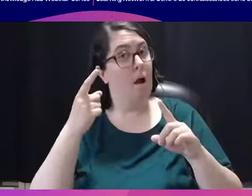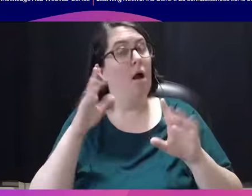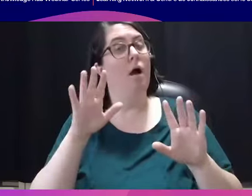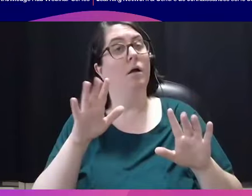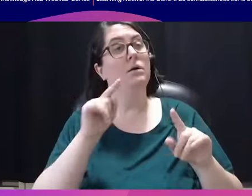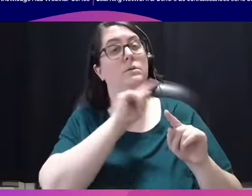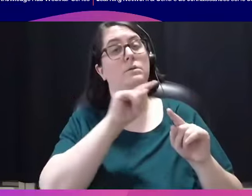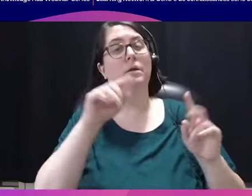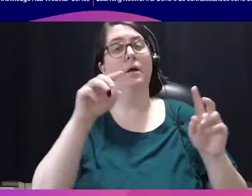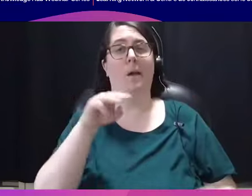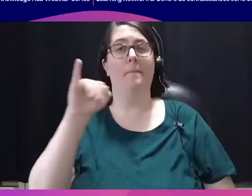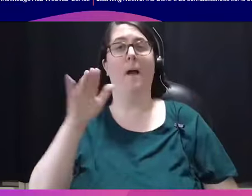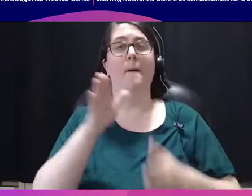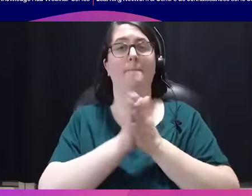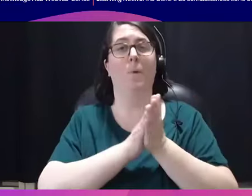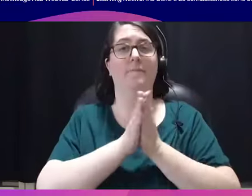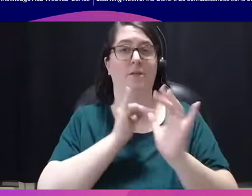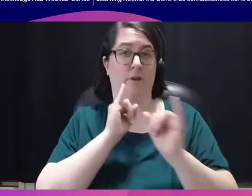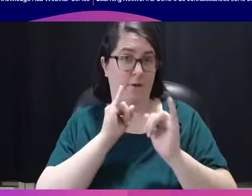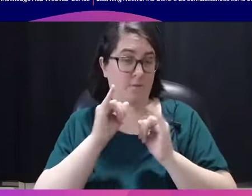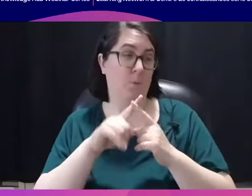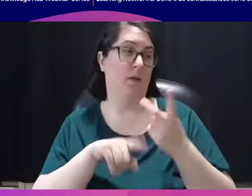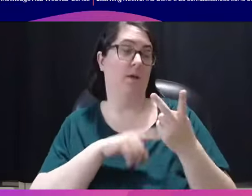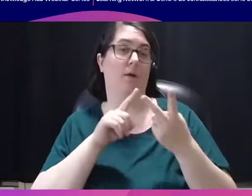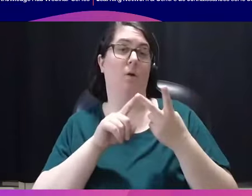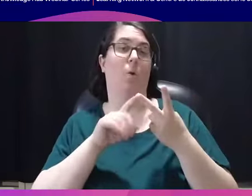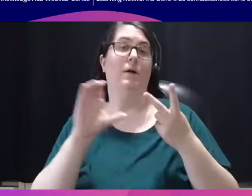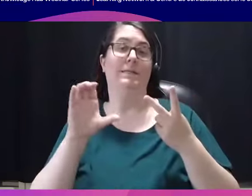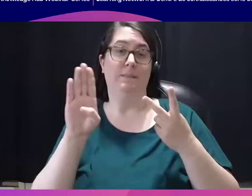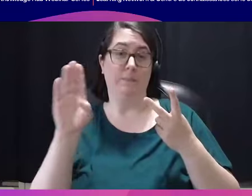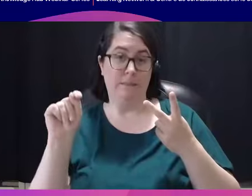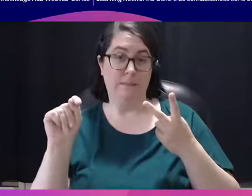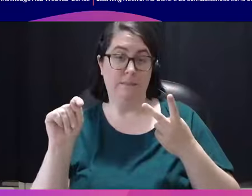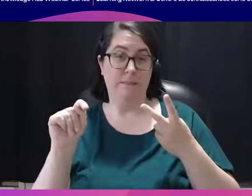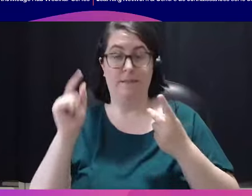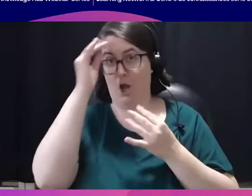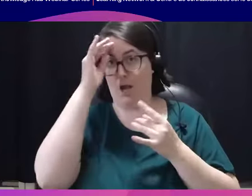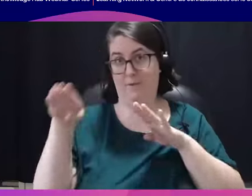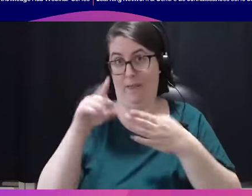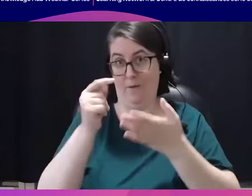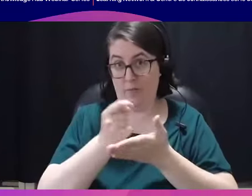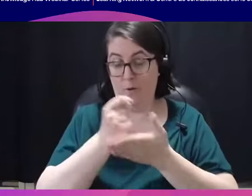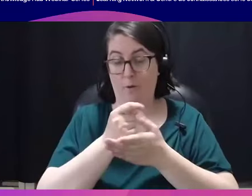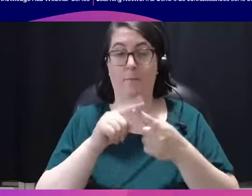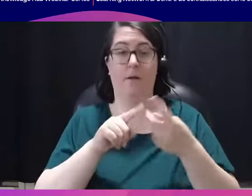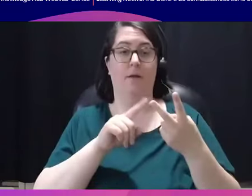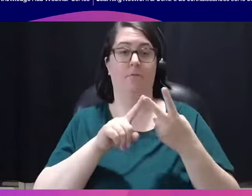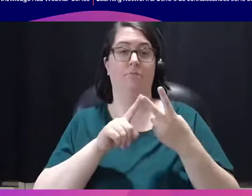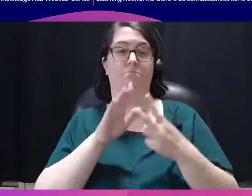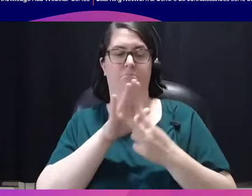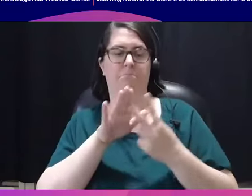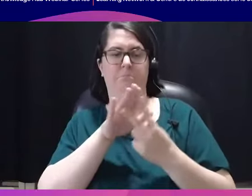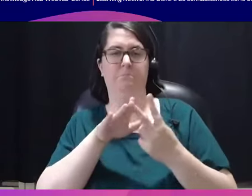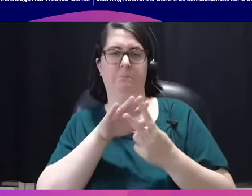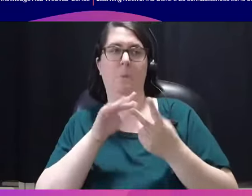suggested MI, motivational interviewing, or CBT, cognitive behavioral therapy, to help